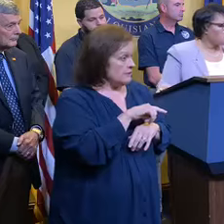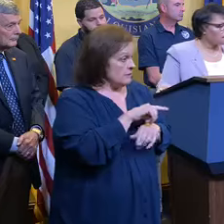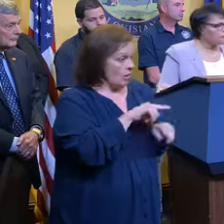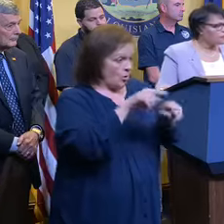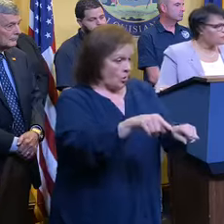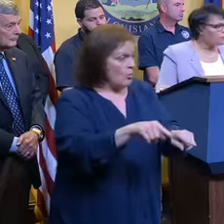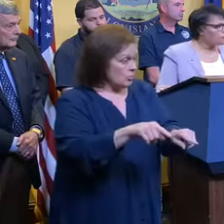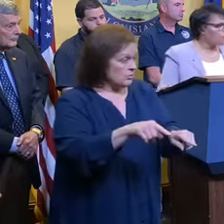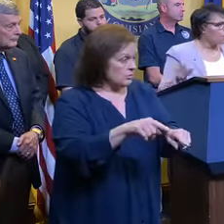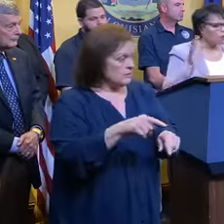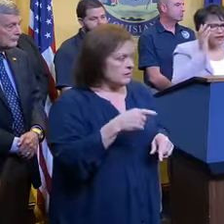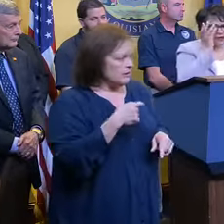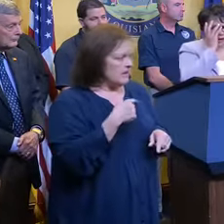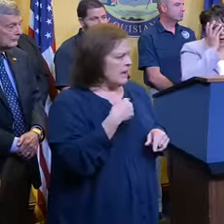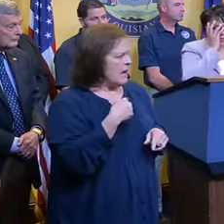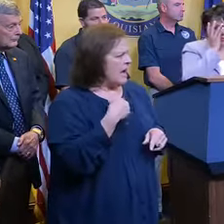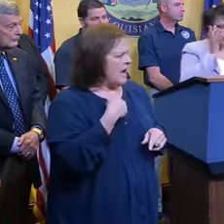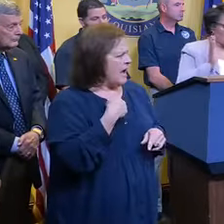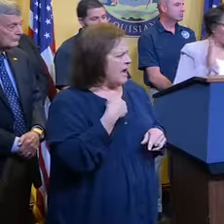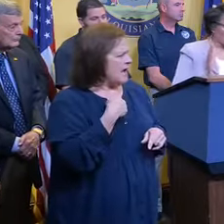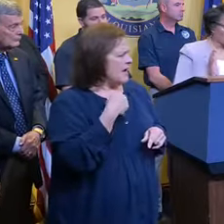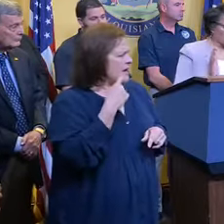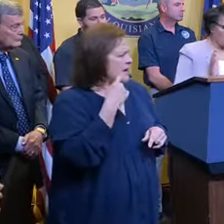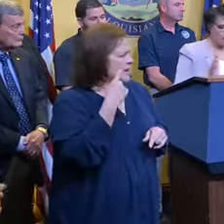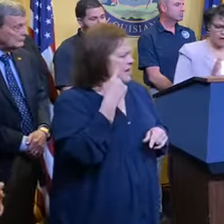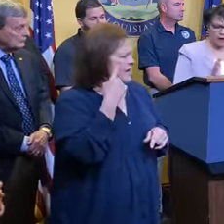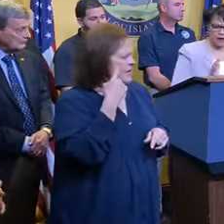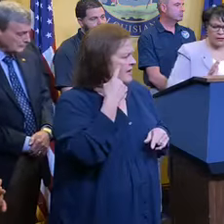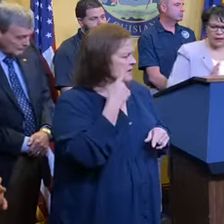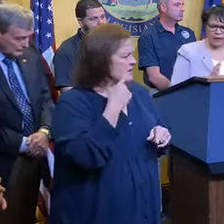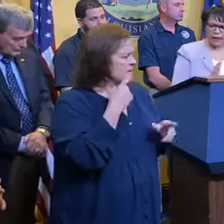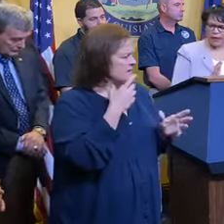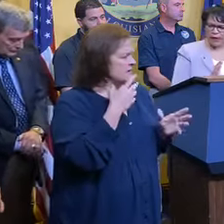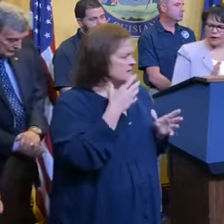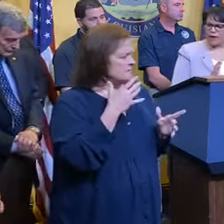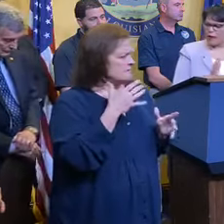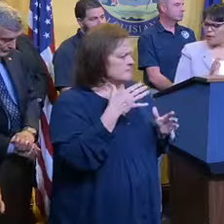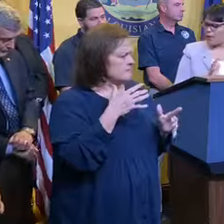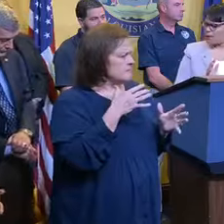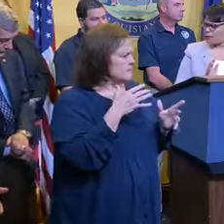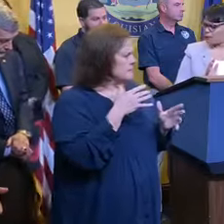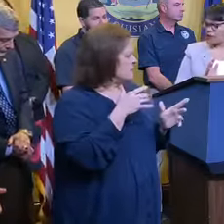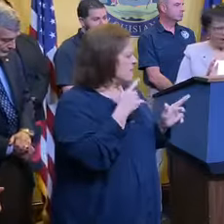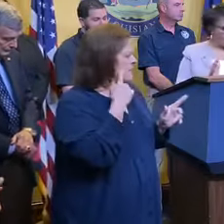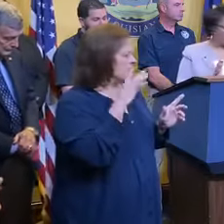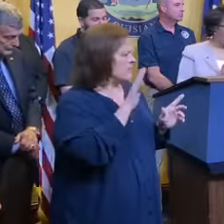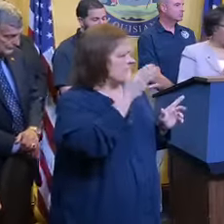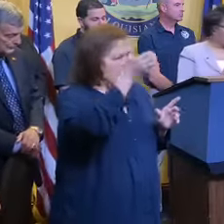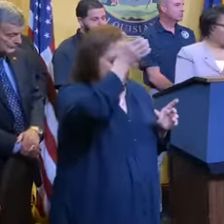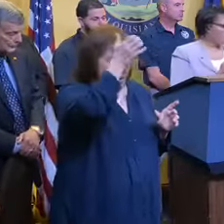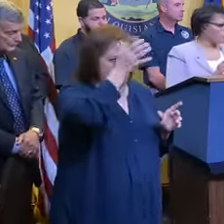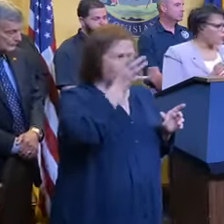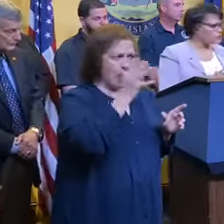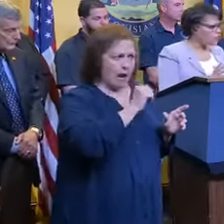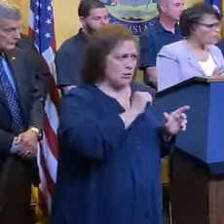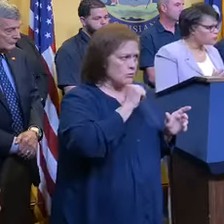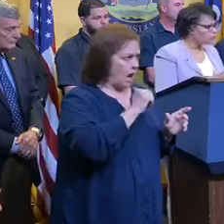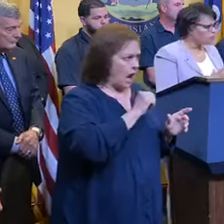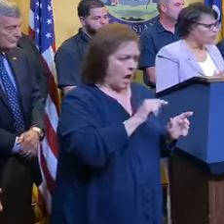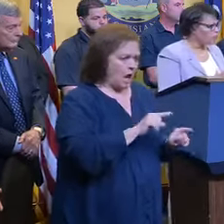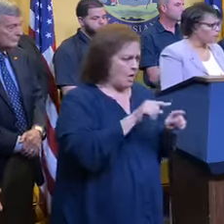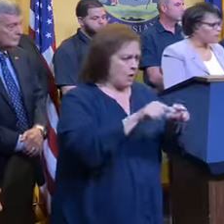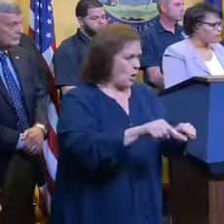calls. I believe we moved forward with not allowing the fire department to respond to those calls.